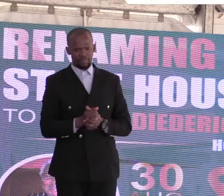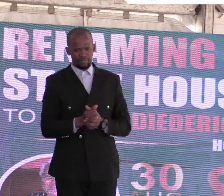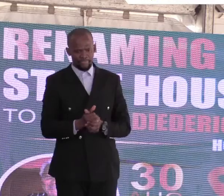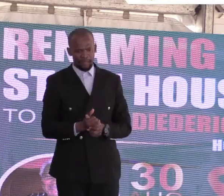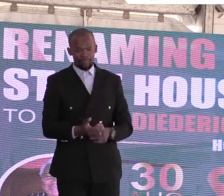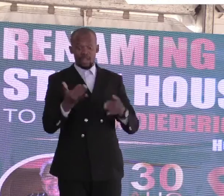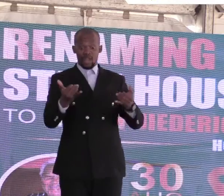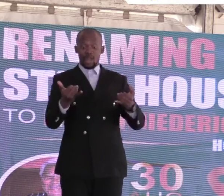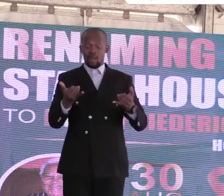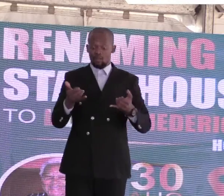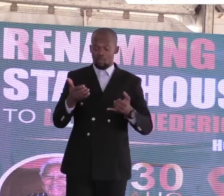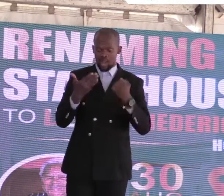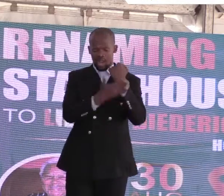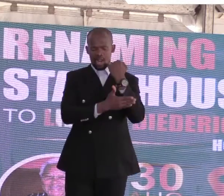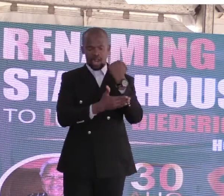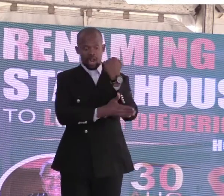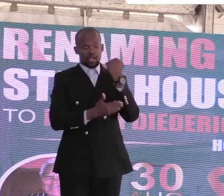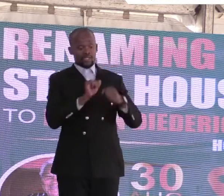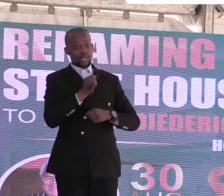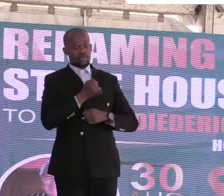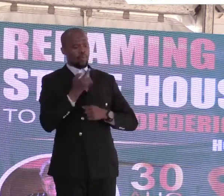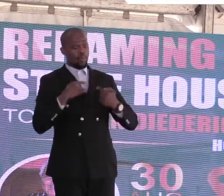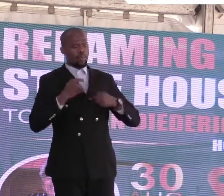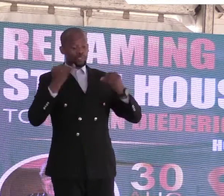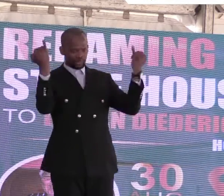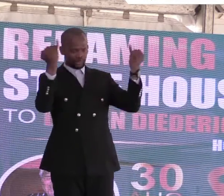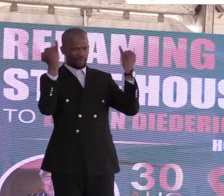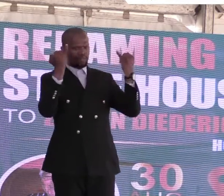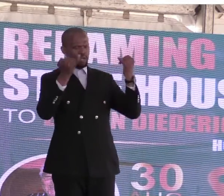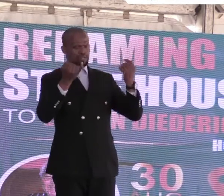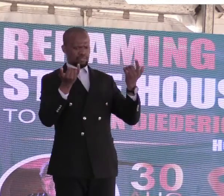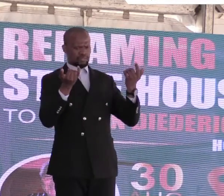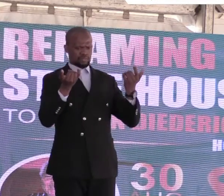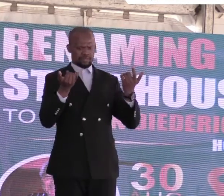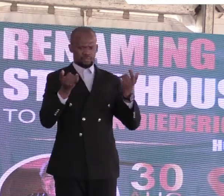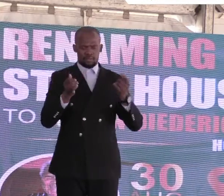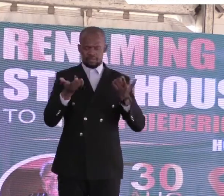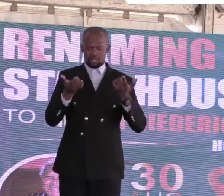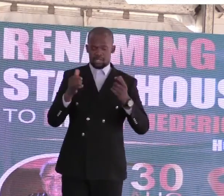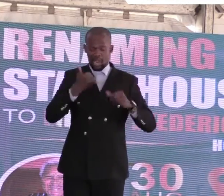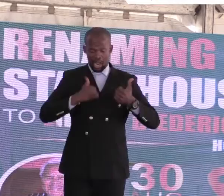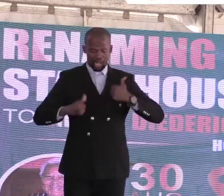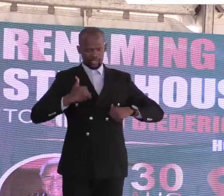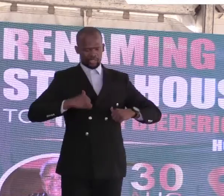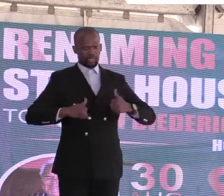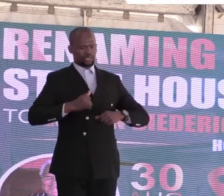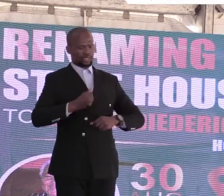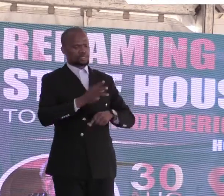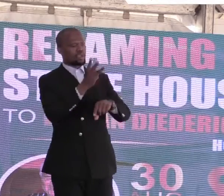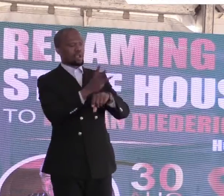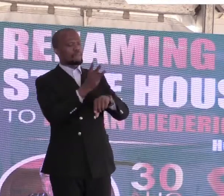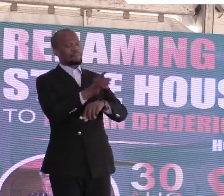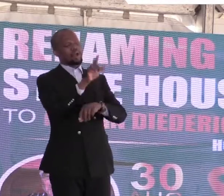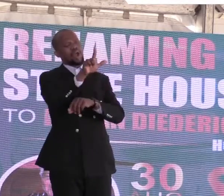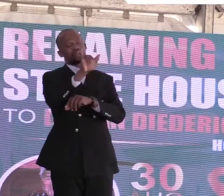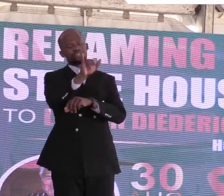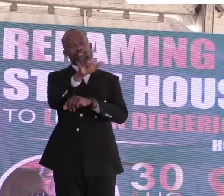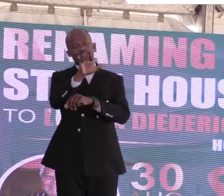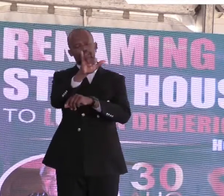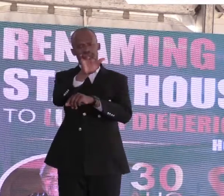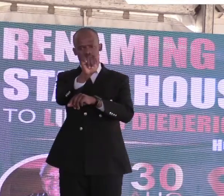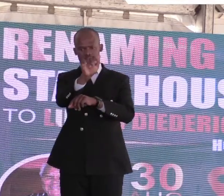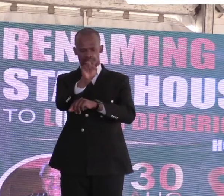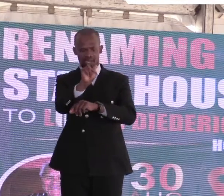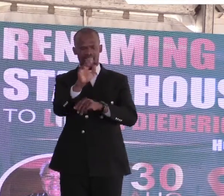our country, we do so to celebrate the courageous actions of Umama Lillian Diedericks